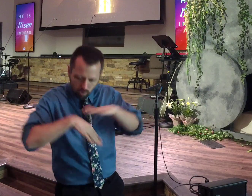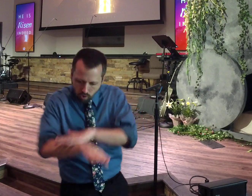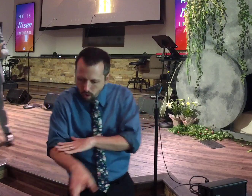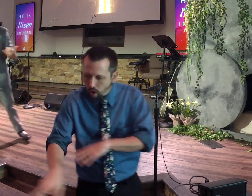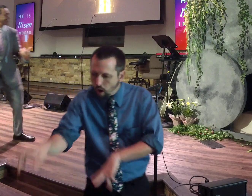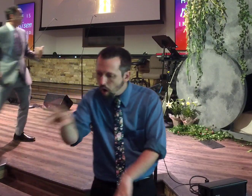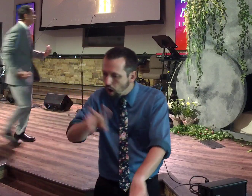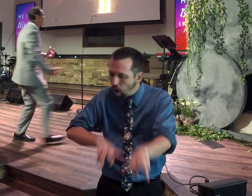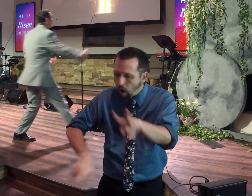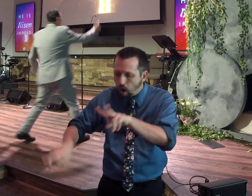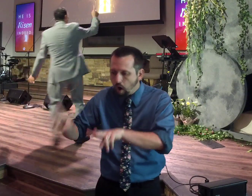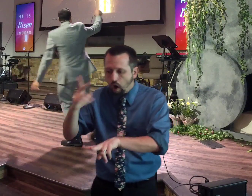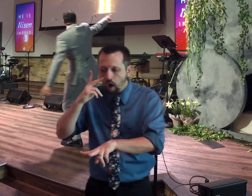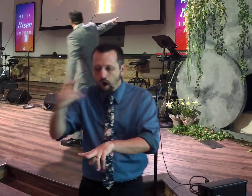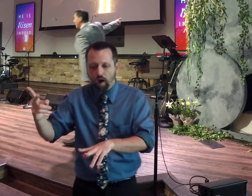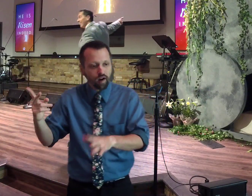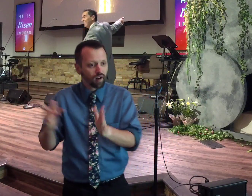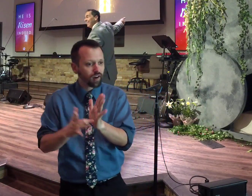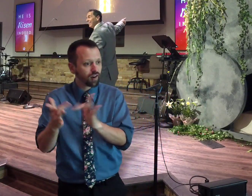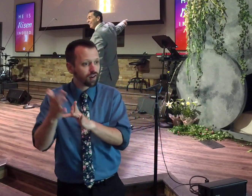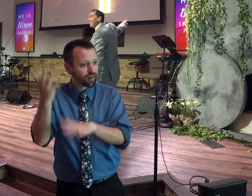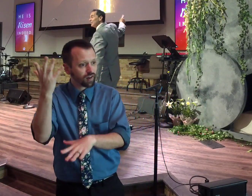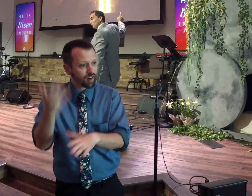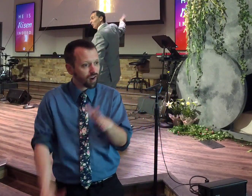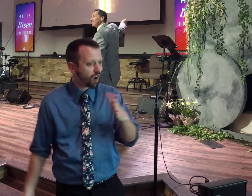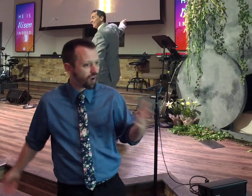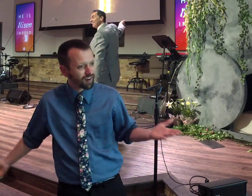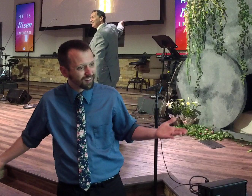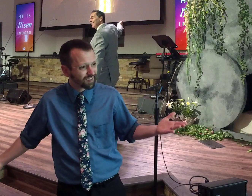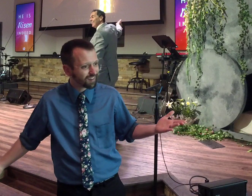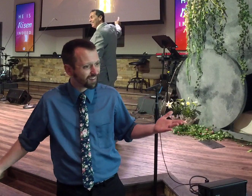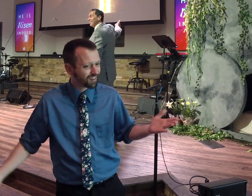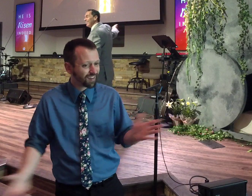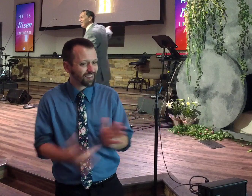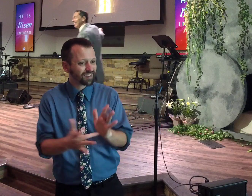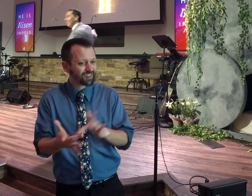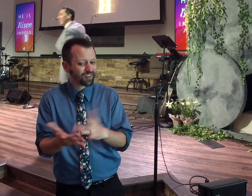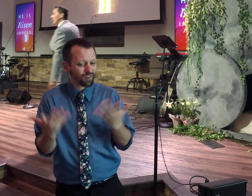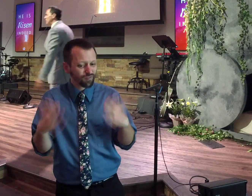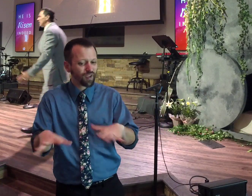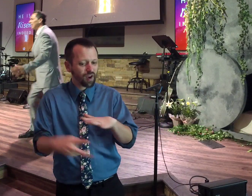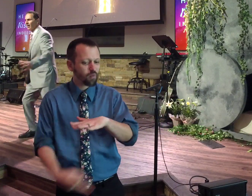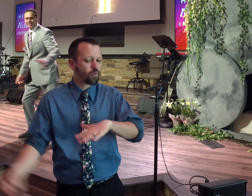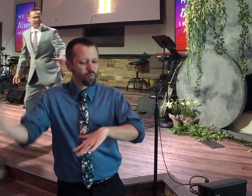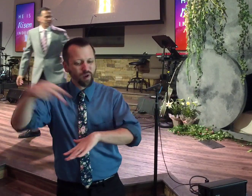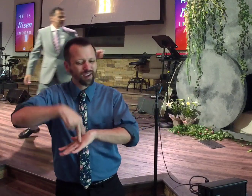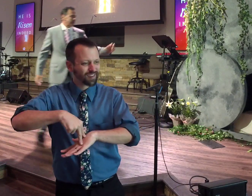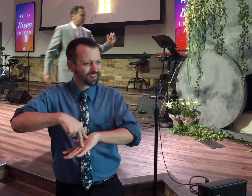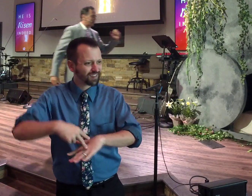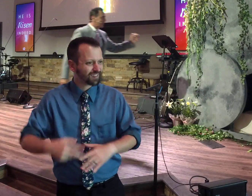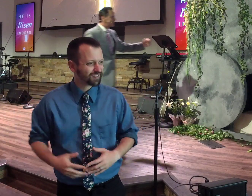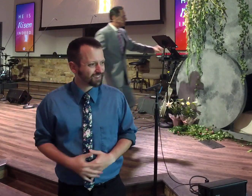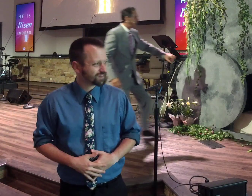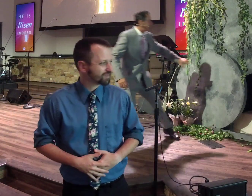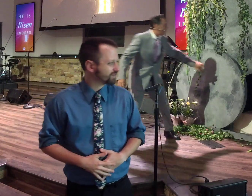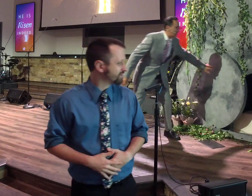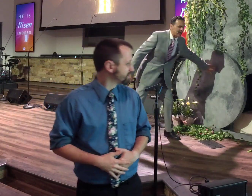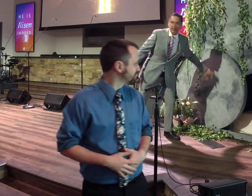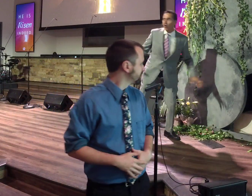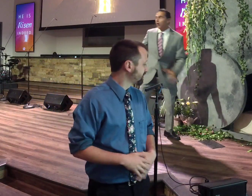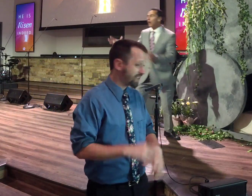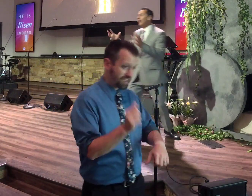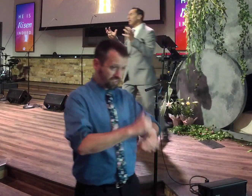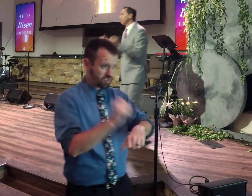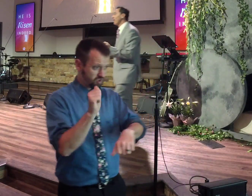so that way they could see he is risen indeed. You see, something like this could